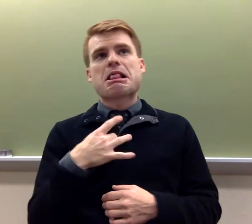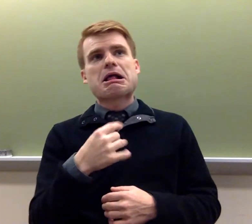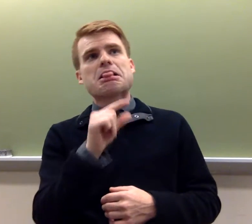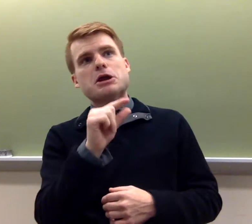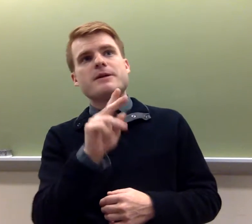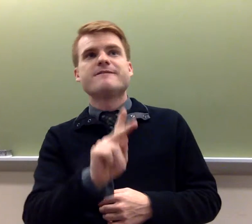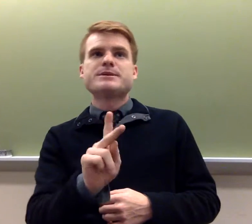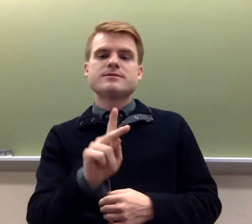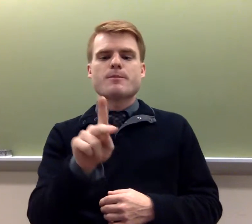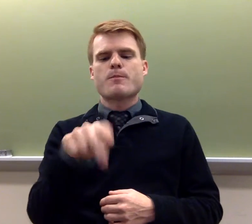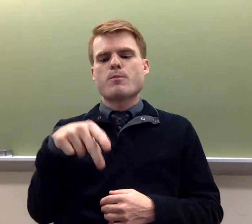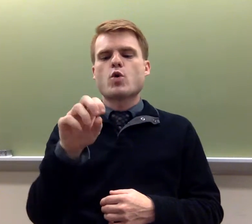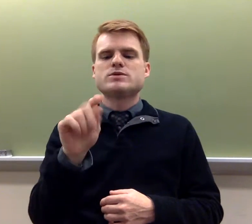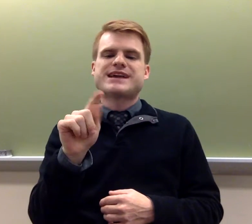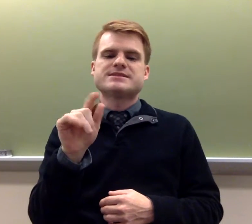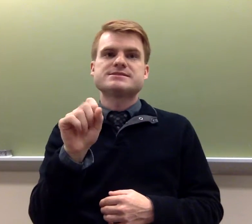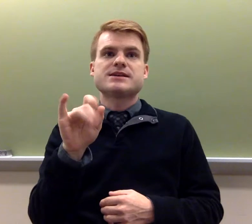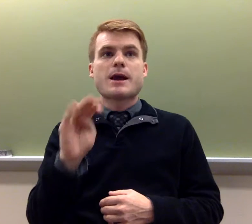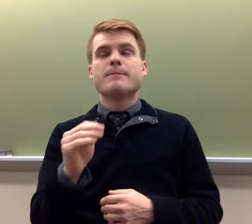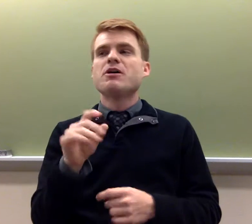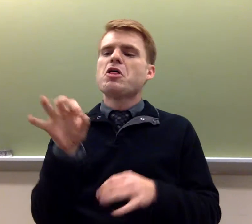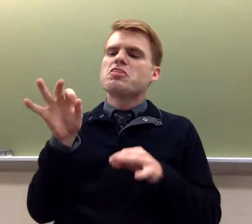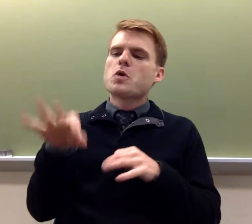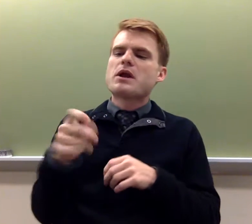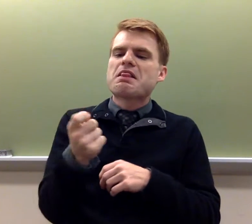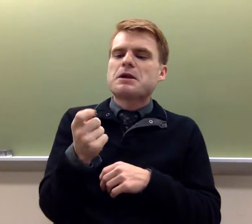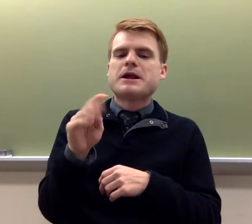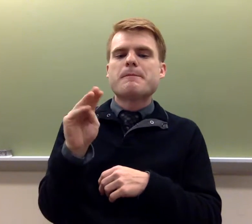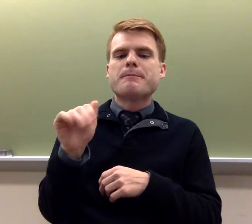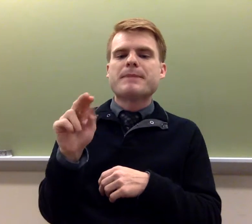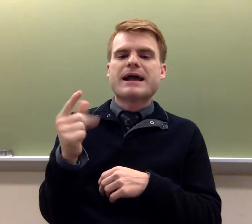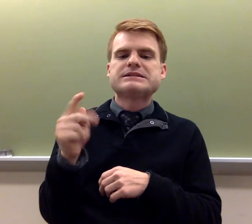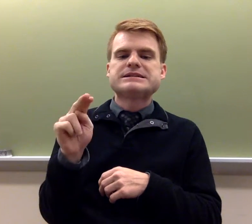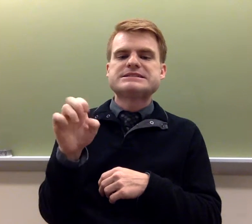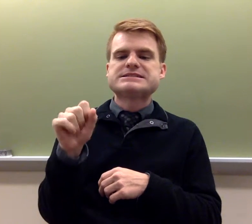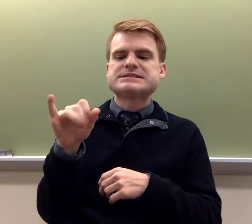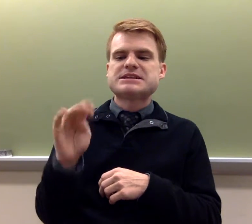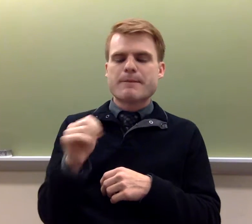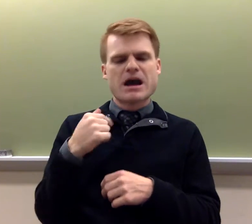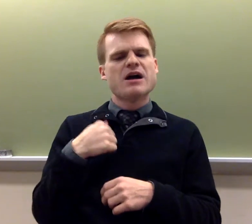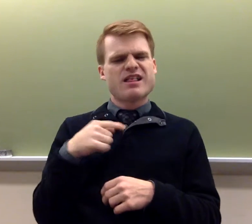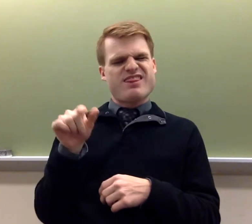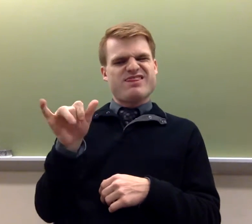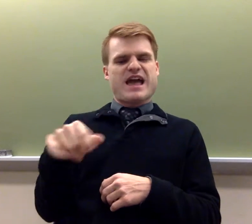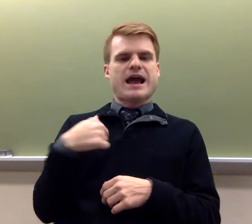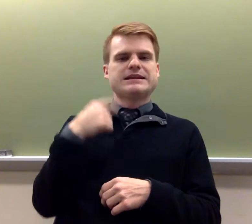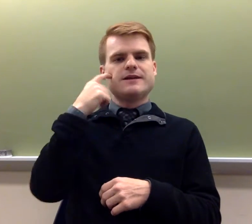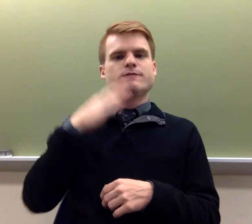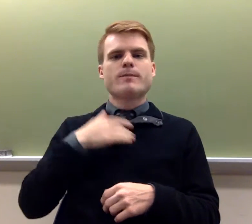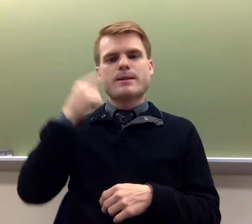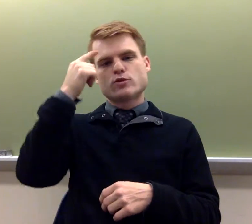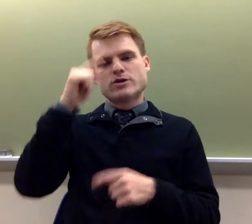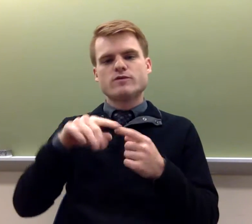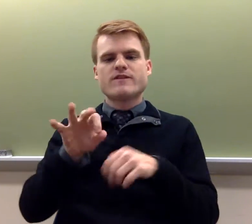and let's see, throw in a little magnesium. That I need to just have my brain function. And if not, I'm